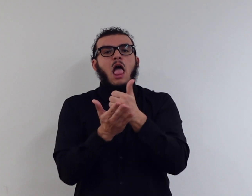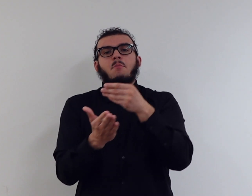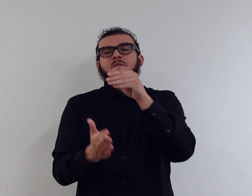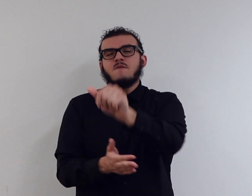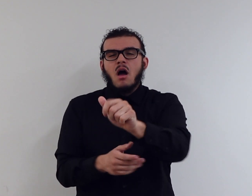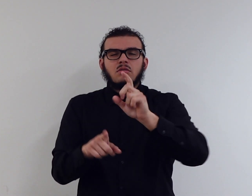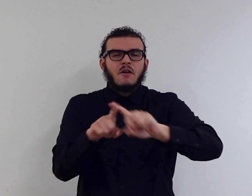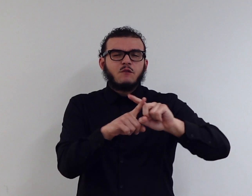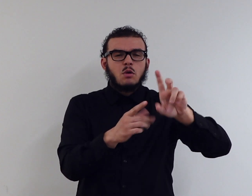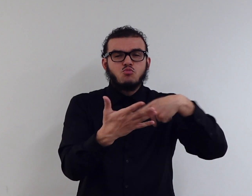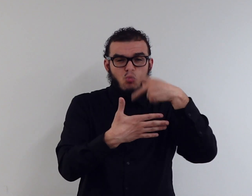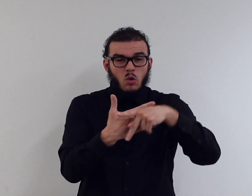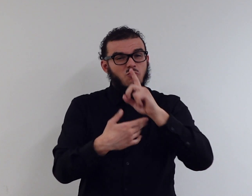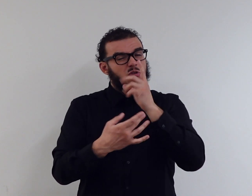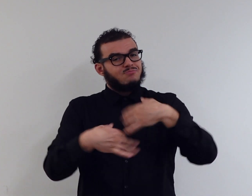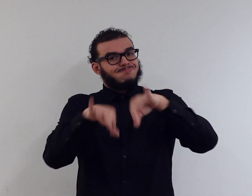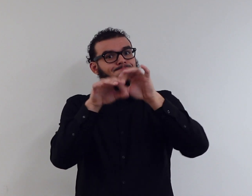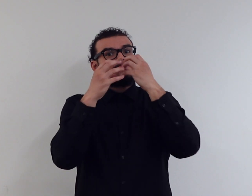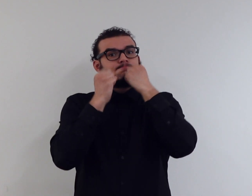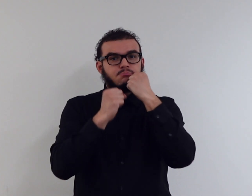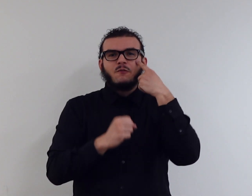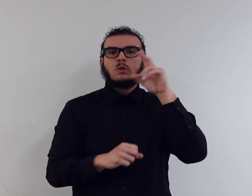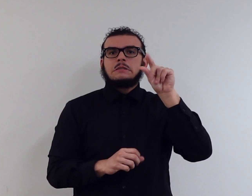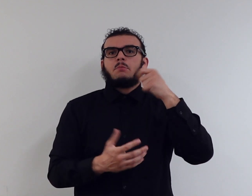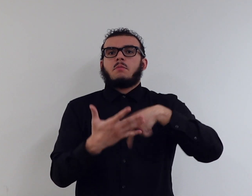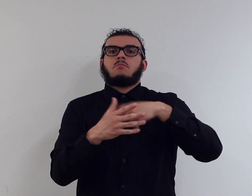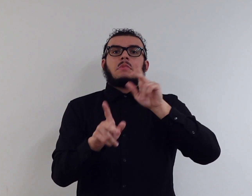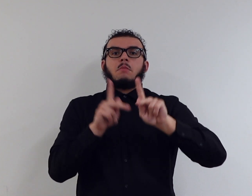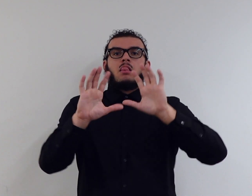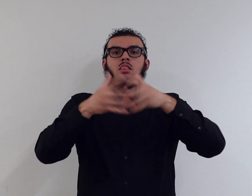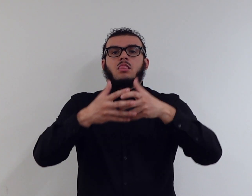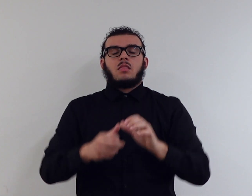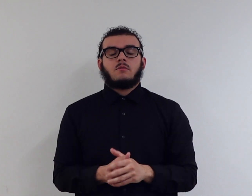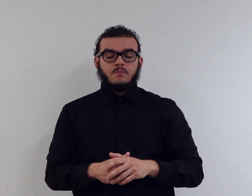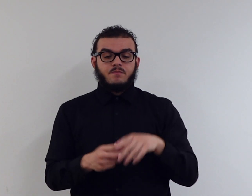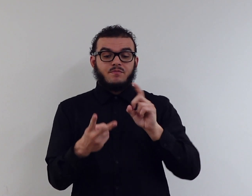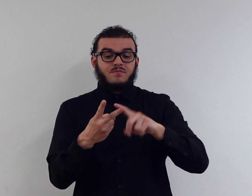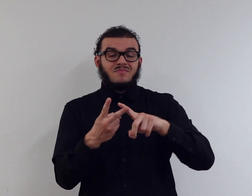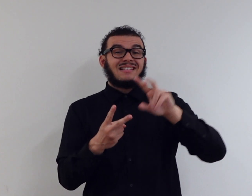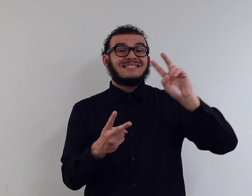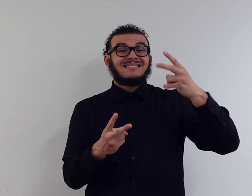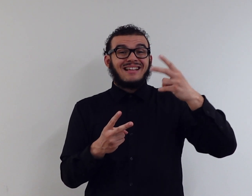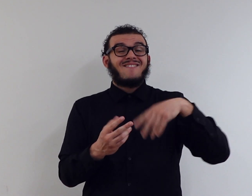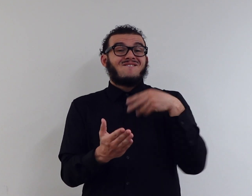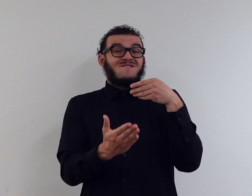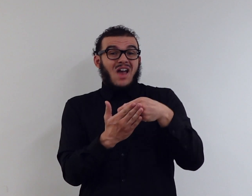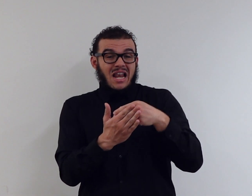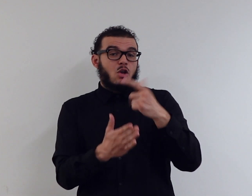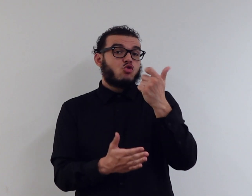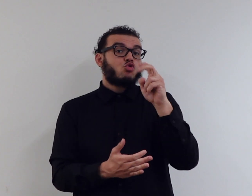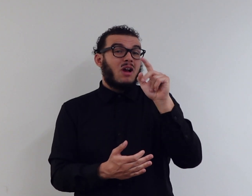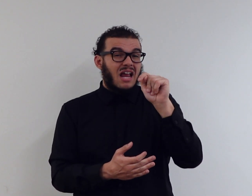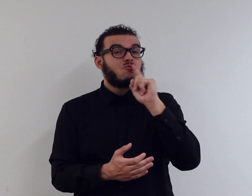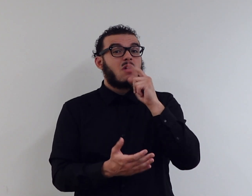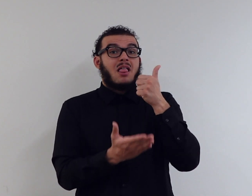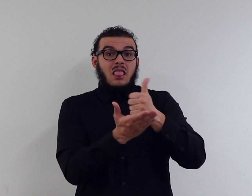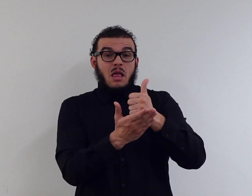programs that are important for disabled people. The second is funding and grants that fund state and